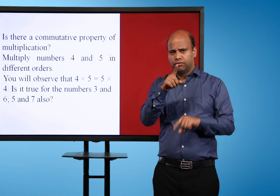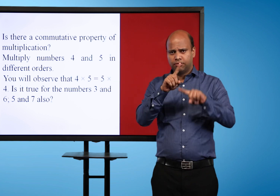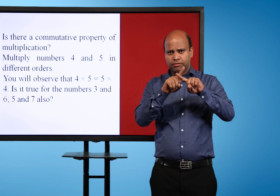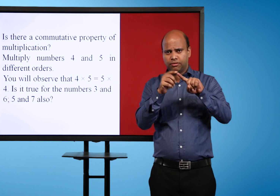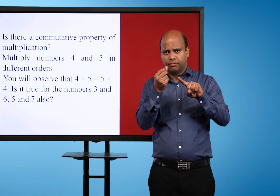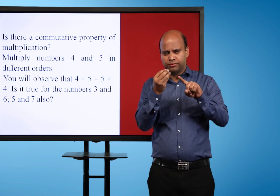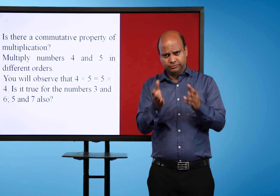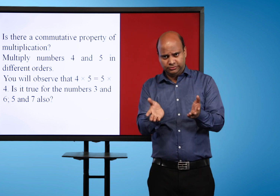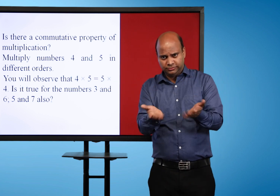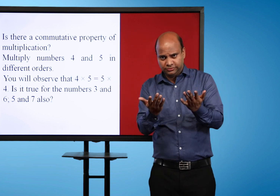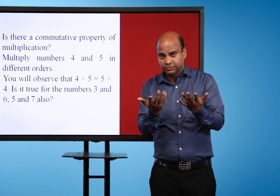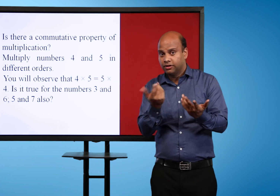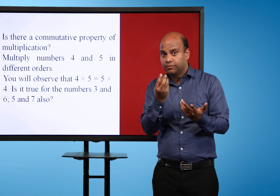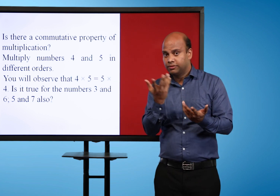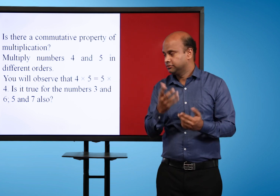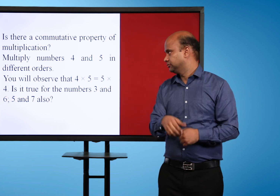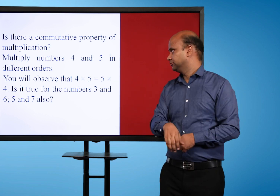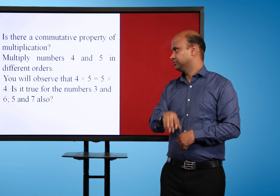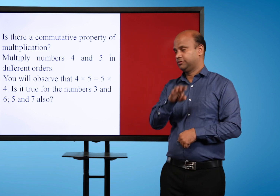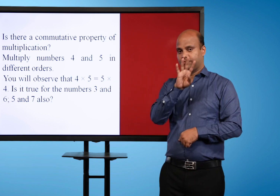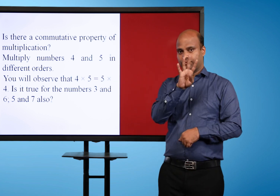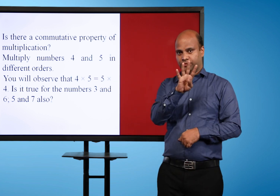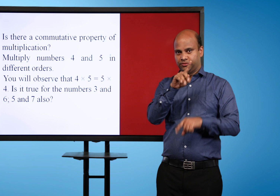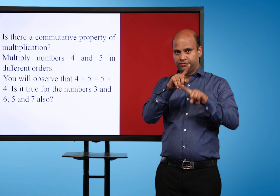Multiply numbers 4 and 5 in different orders.